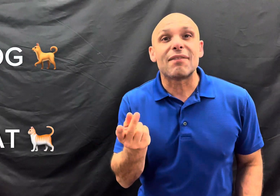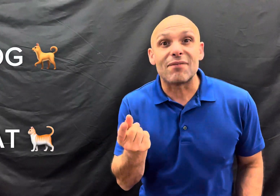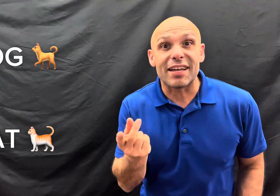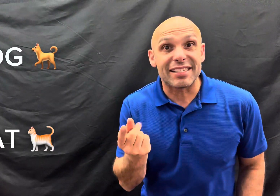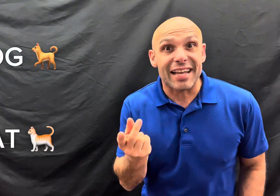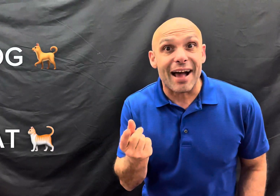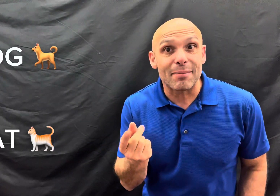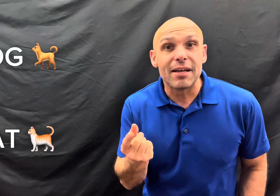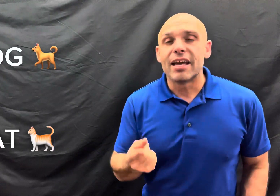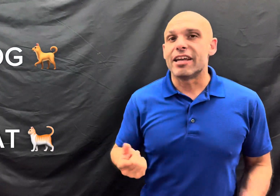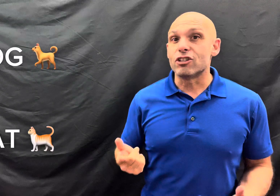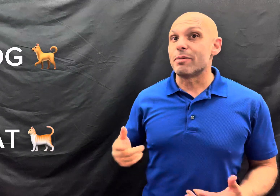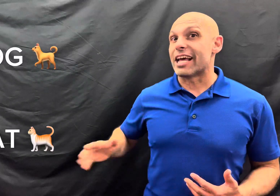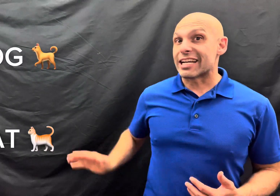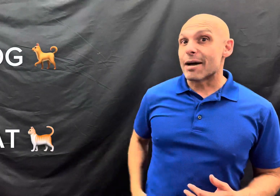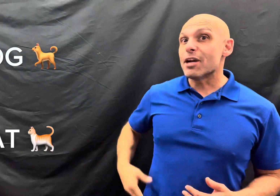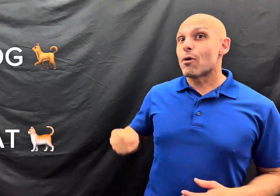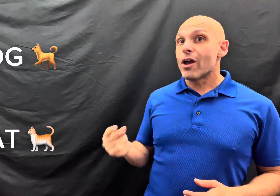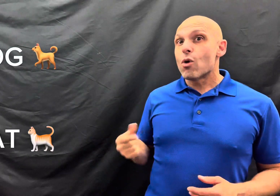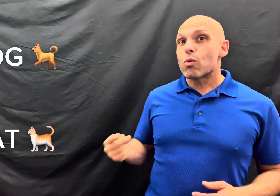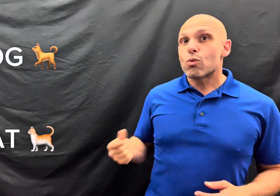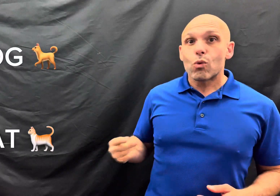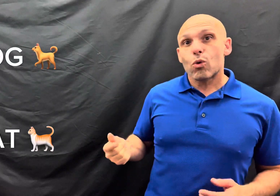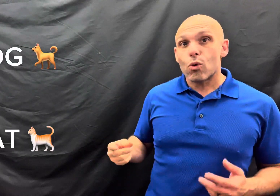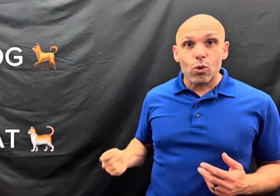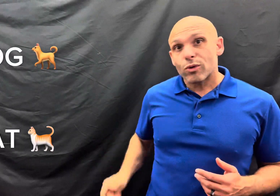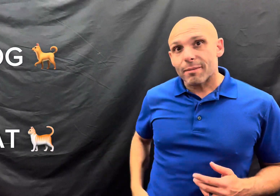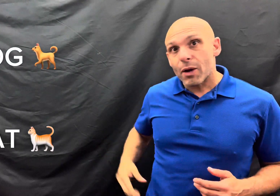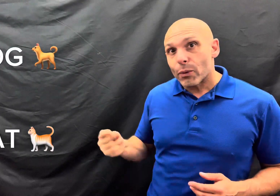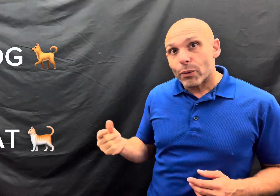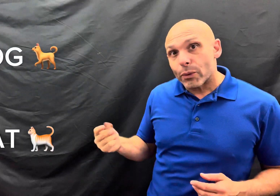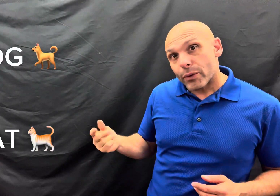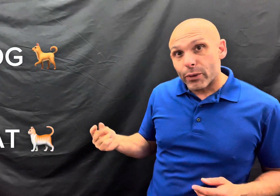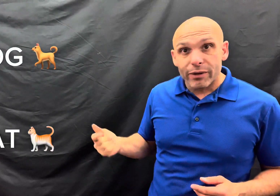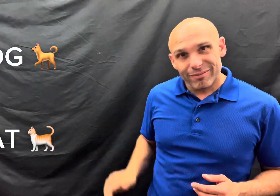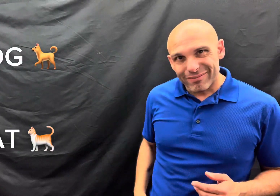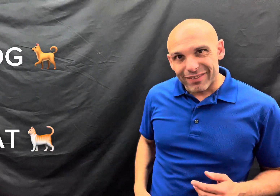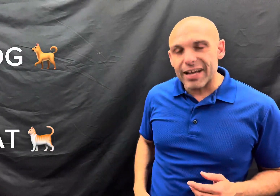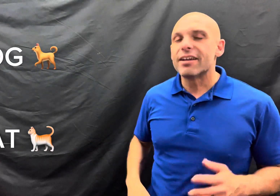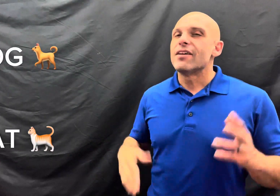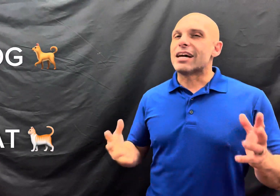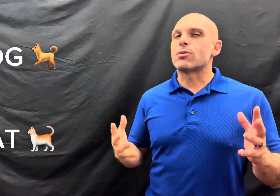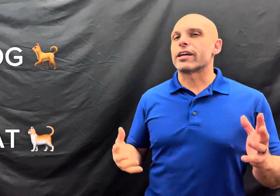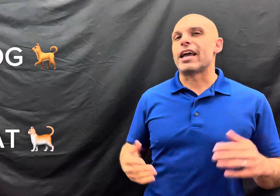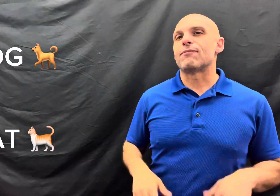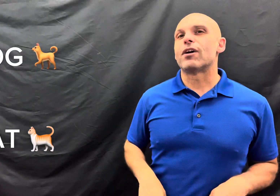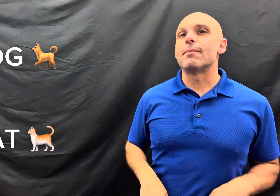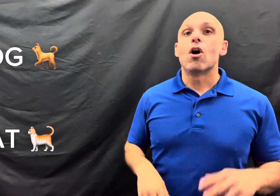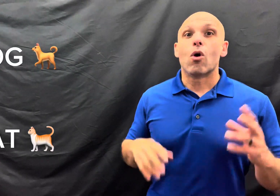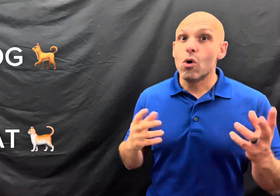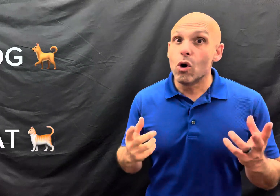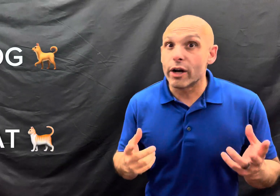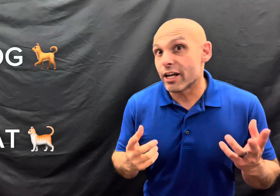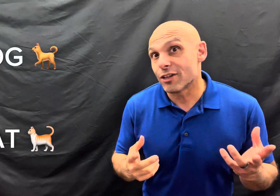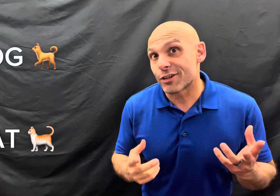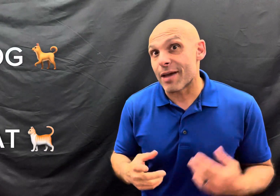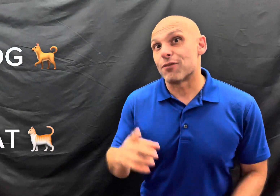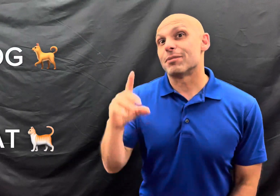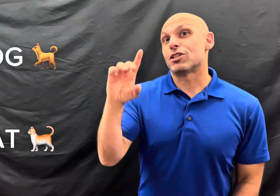fake snap. It used to be like, come here, boy. Come on. Right? That's where it came from. Or it also came from the